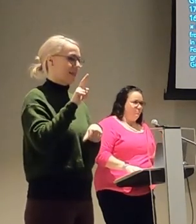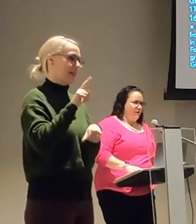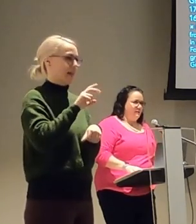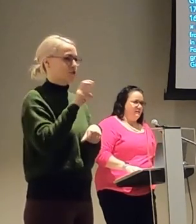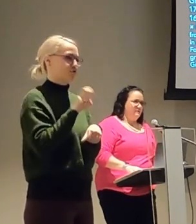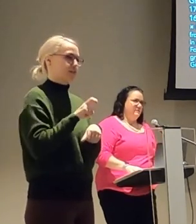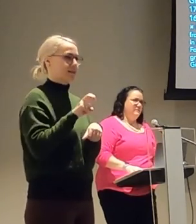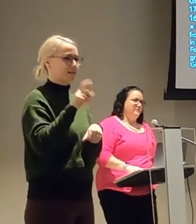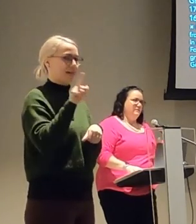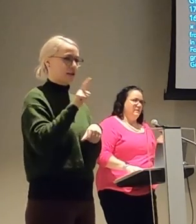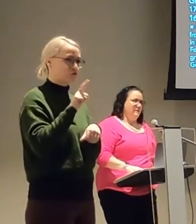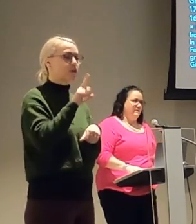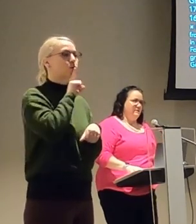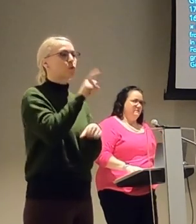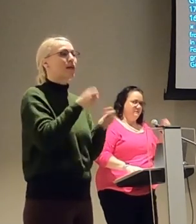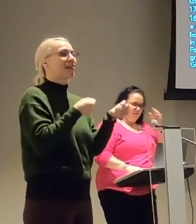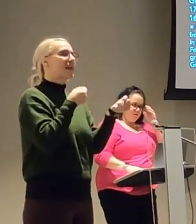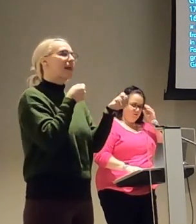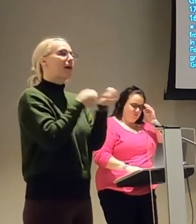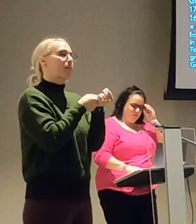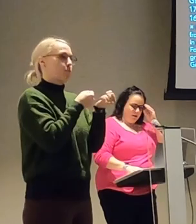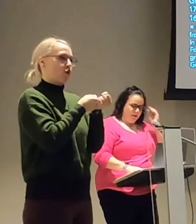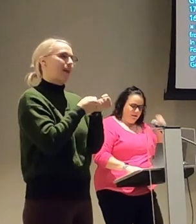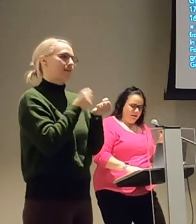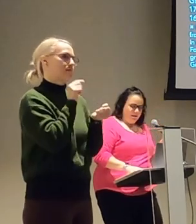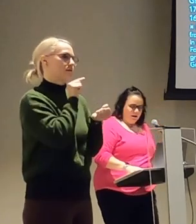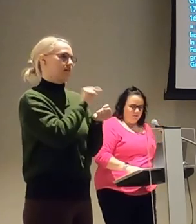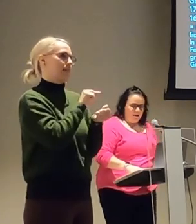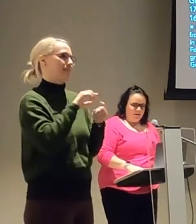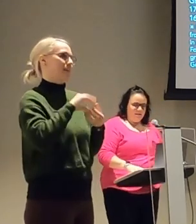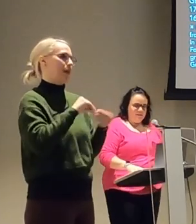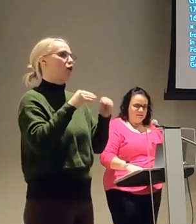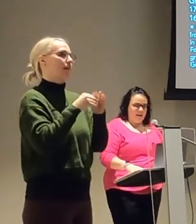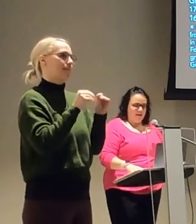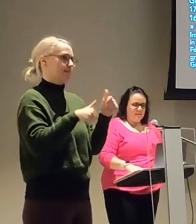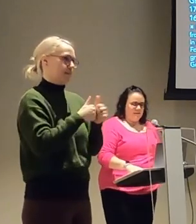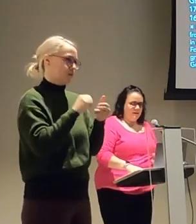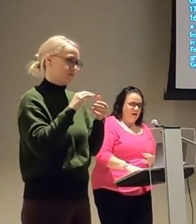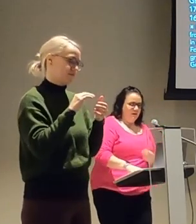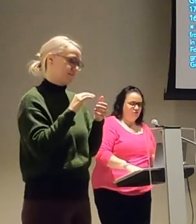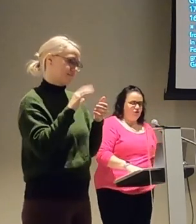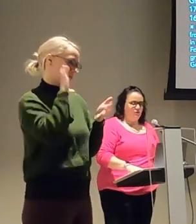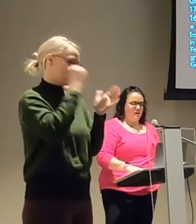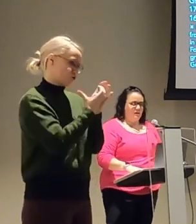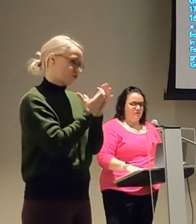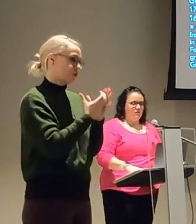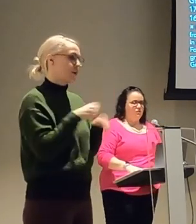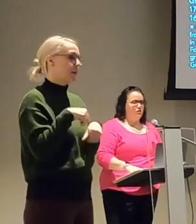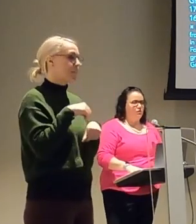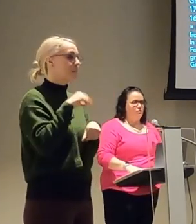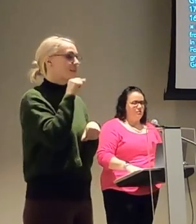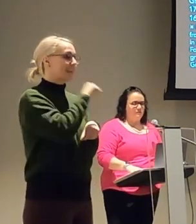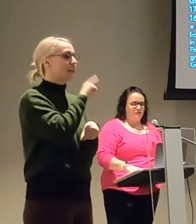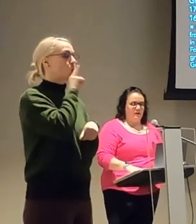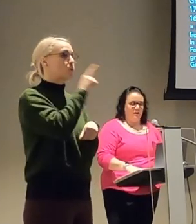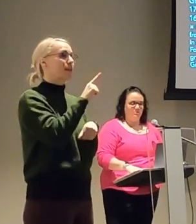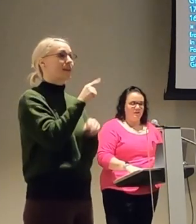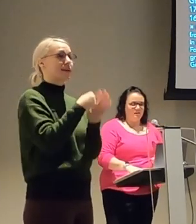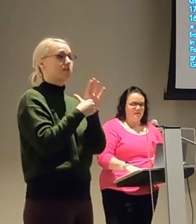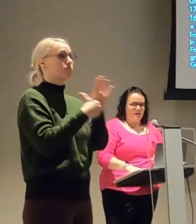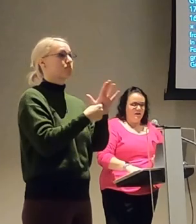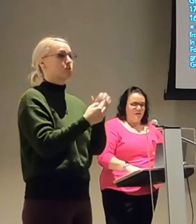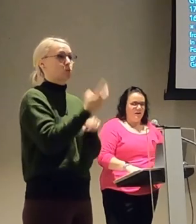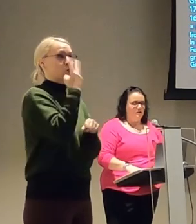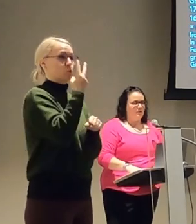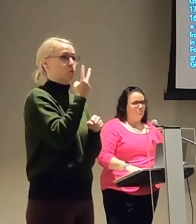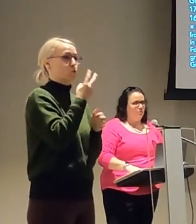really embraced the narrative of this story. And in this case, he kind of showcases two different